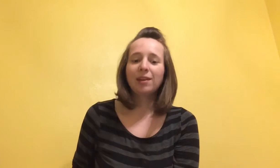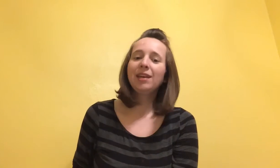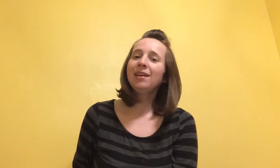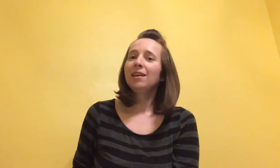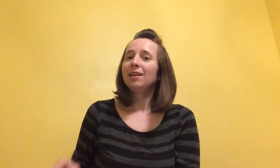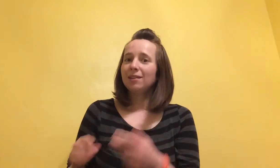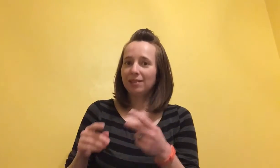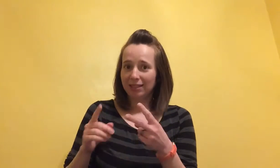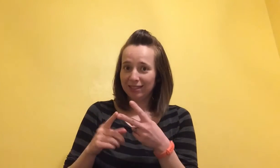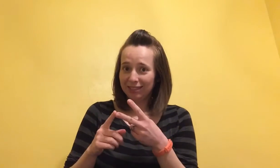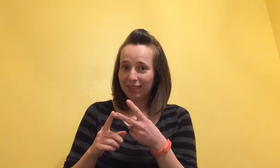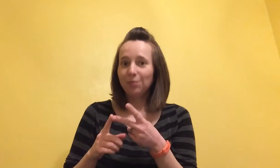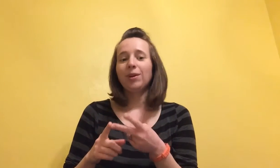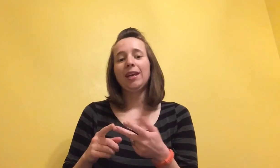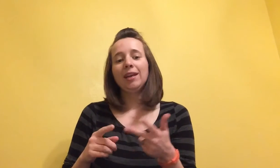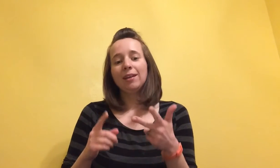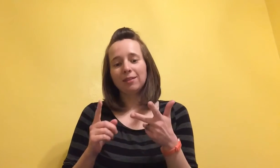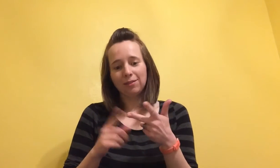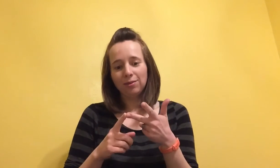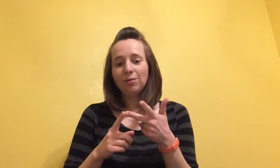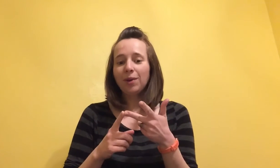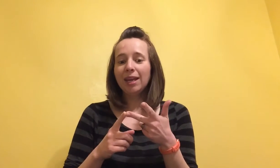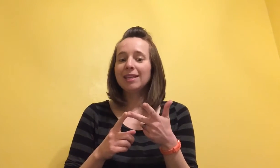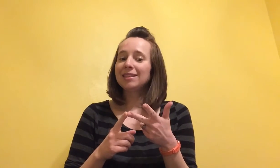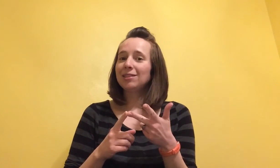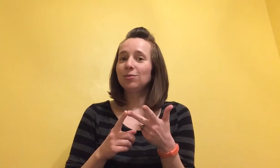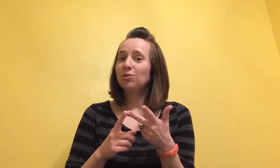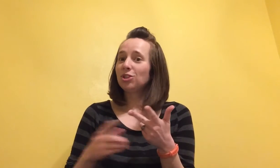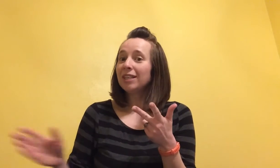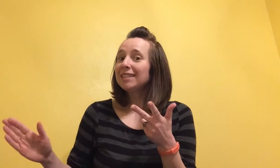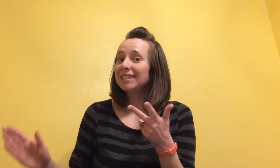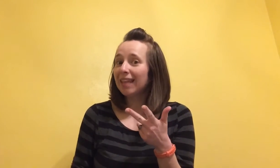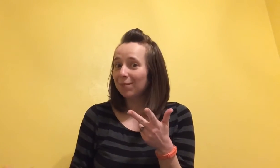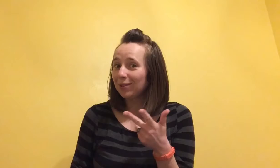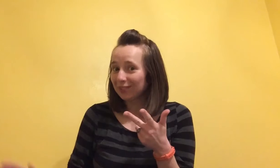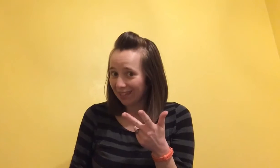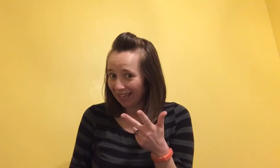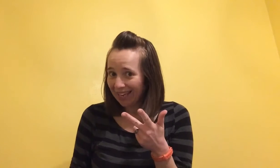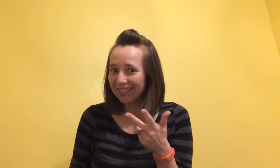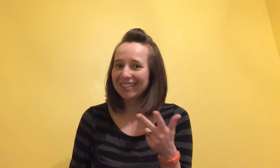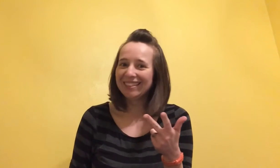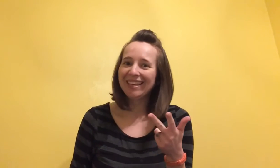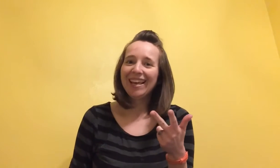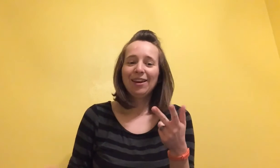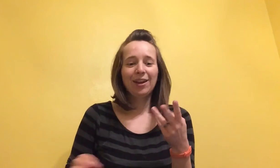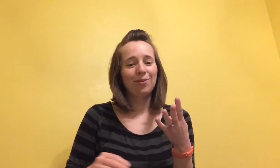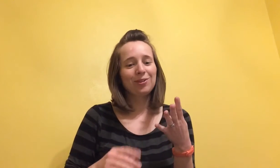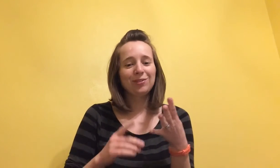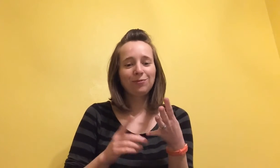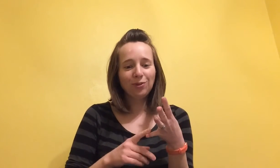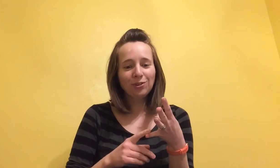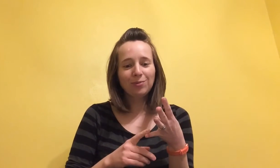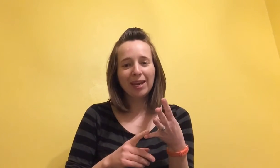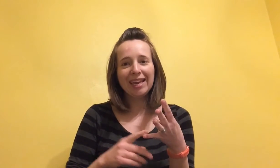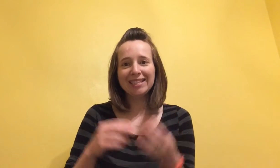thigh. That's the second way. The third way is to just slap your thigh. Or the fourth way is